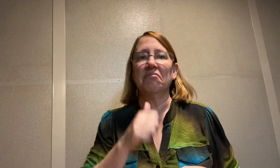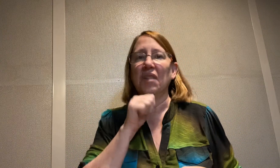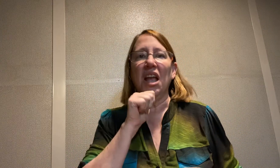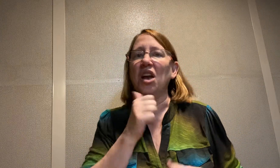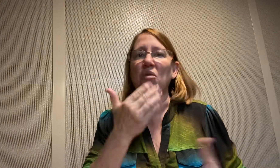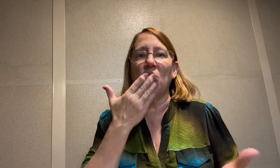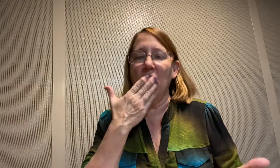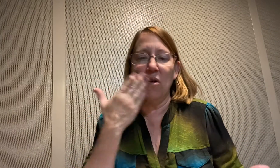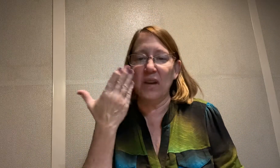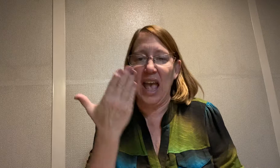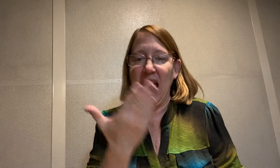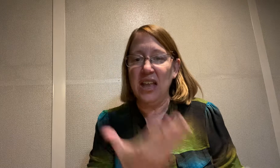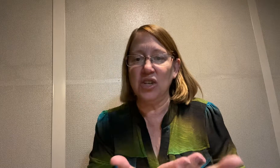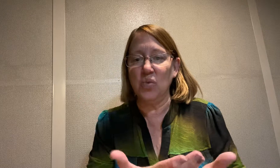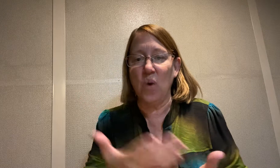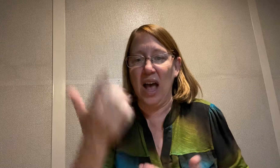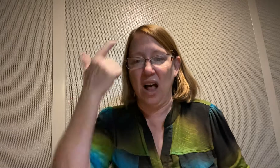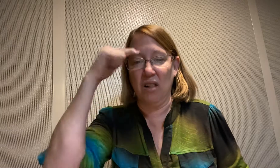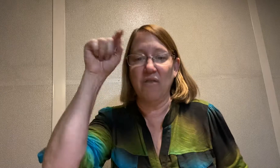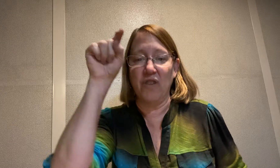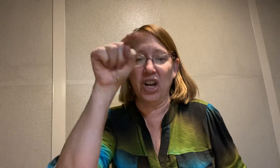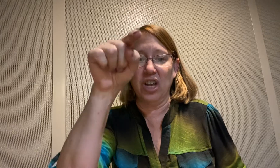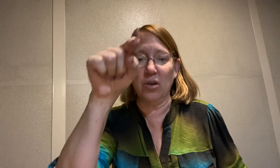it won't end well for you.